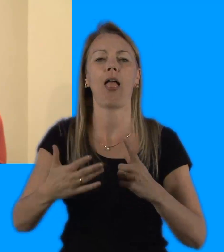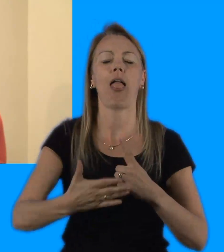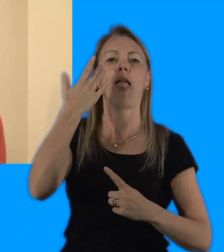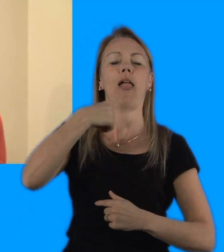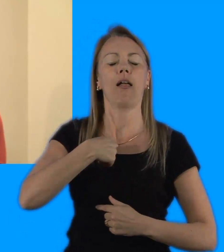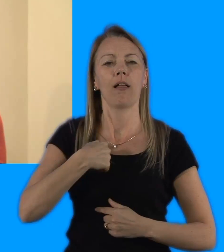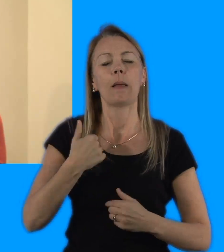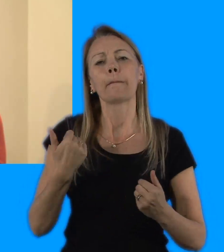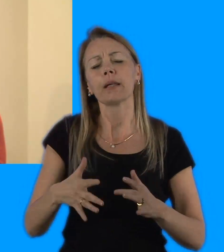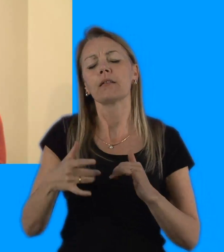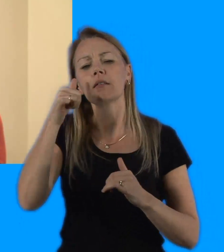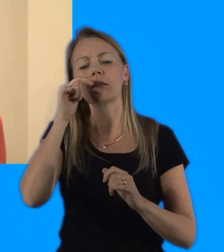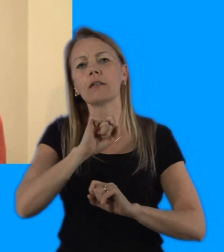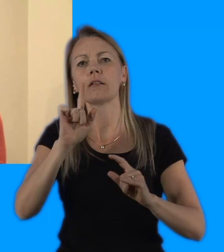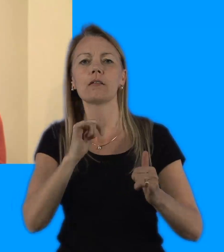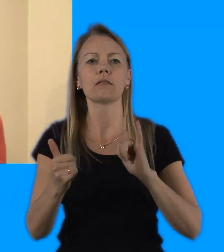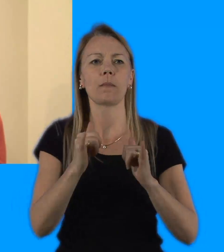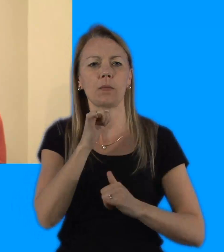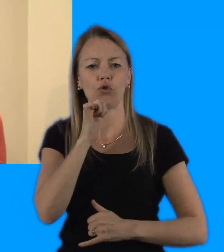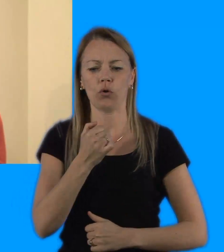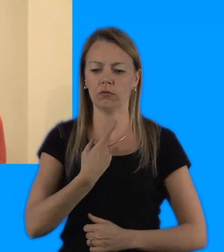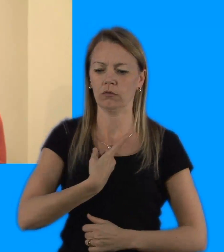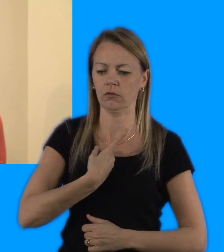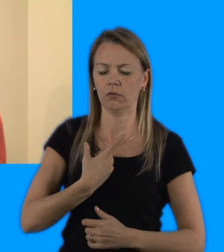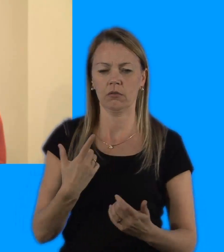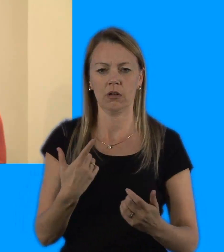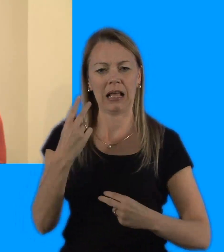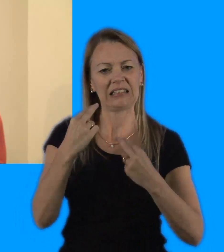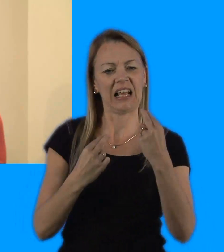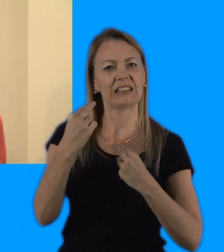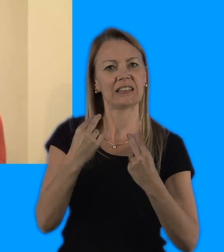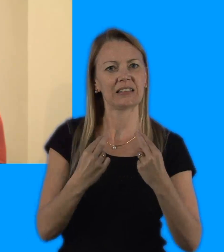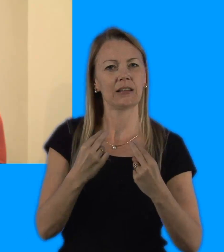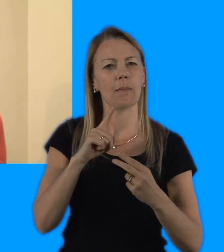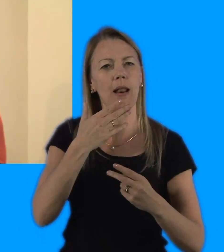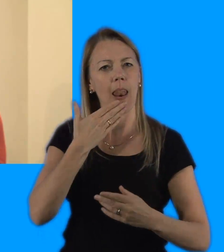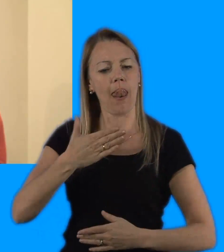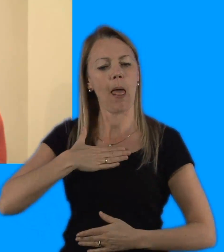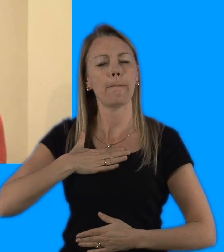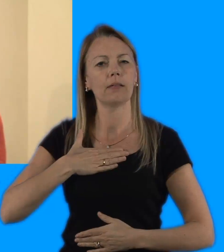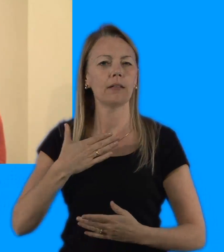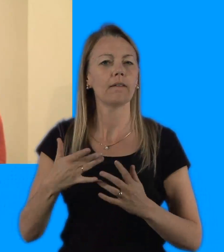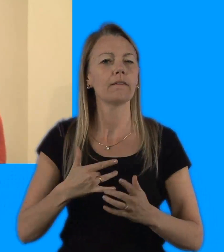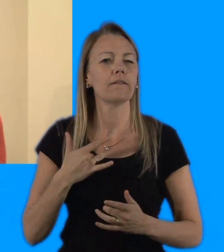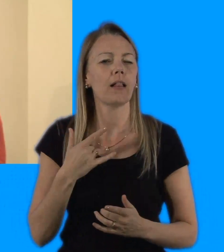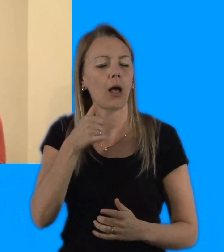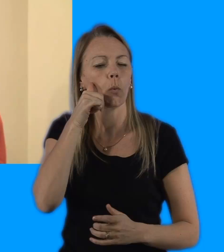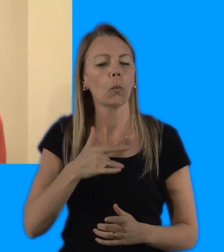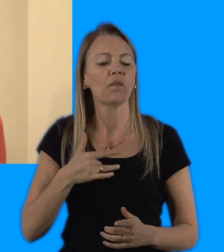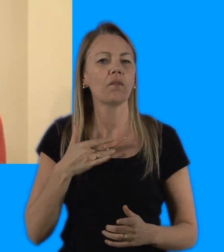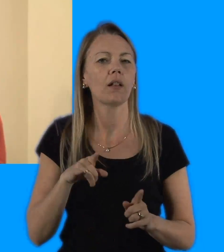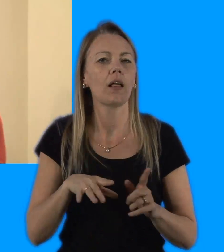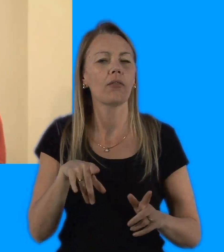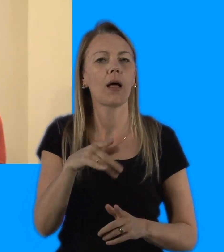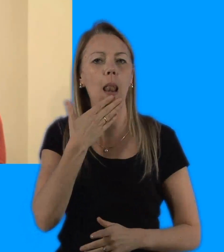I have had a sense that sometimes it wasn't just me and my capacities that were being assessed, but a kind of label that was being attached to me. I think I know how